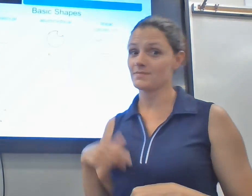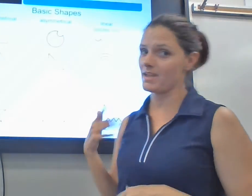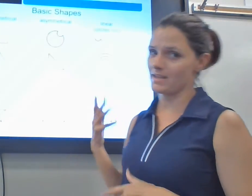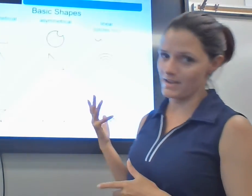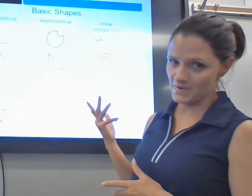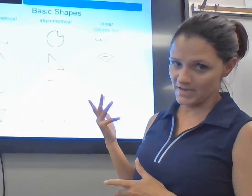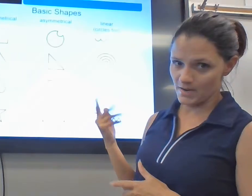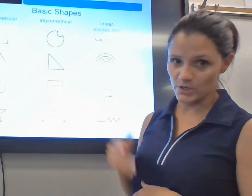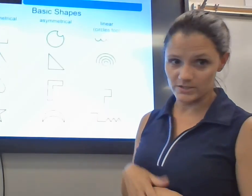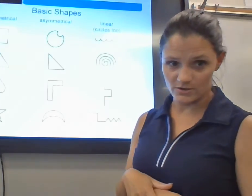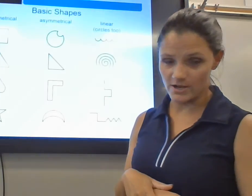And now my camera has gone off.